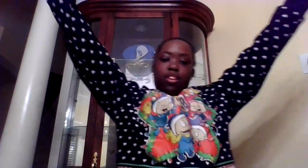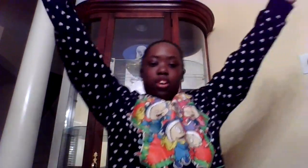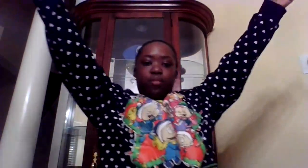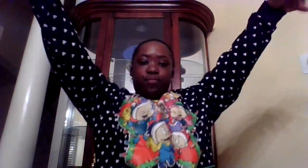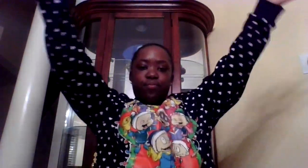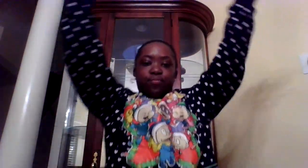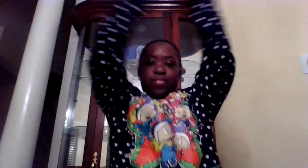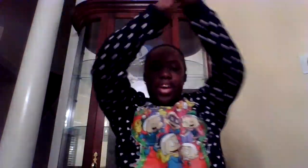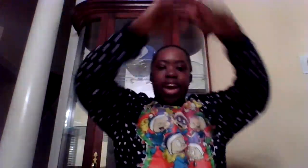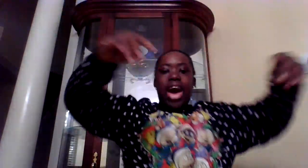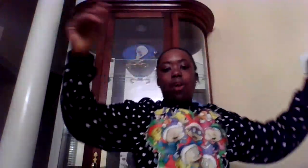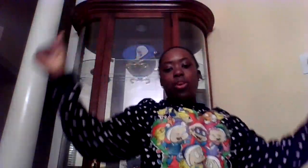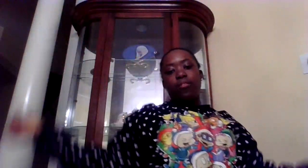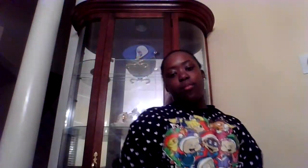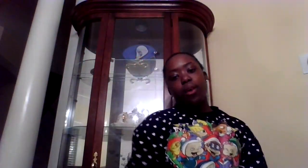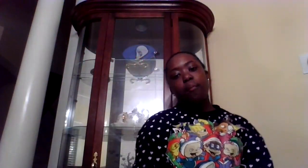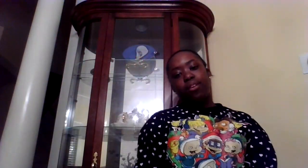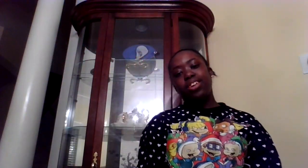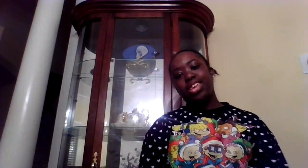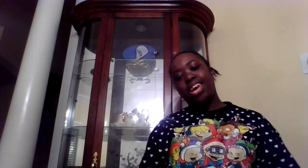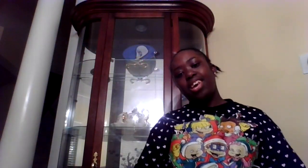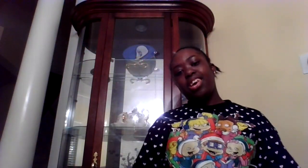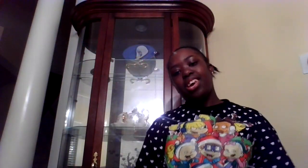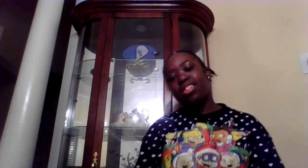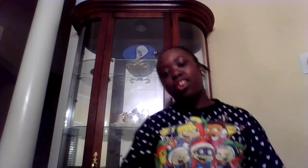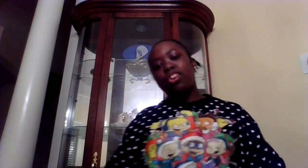It's a girl. Happy for my birthday. It's a girl.